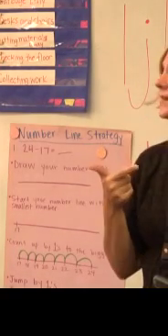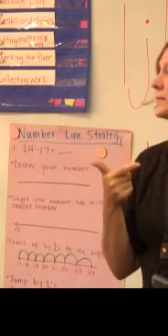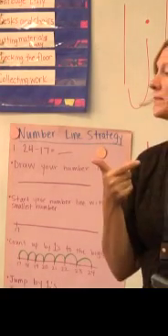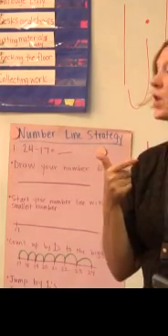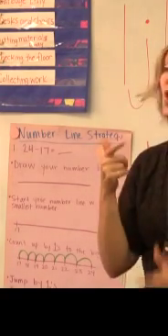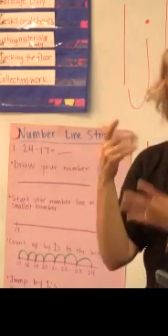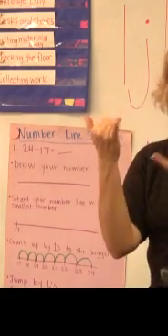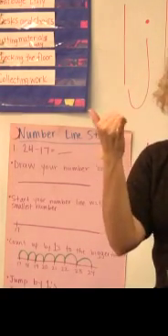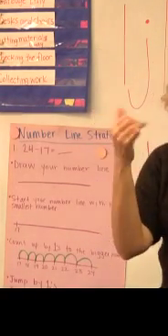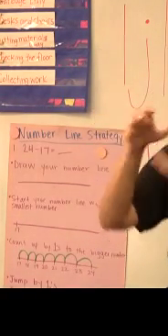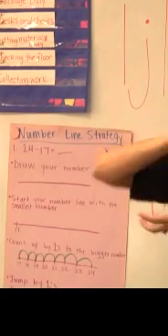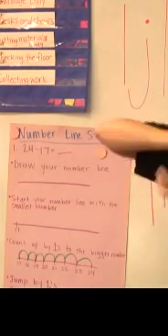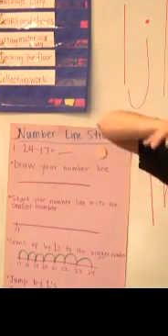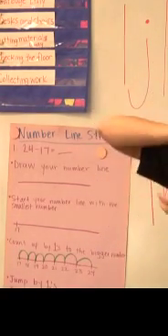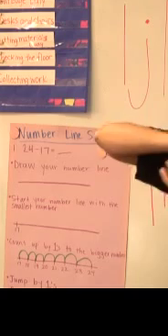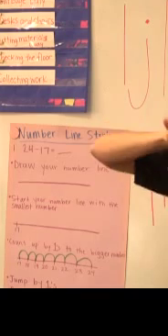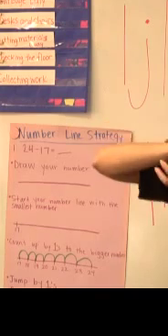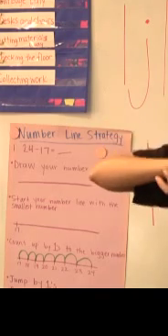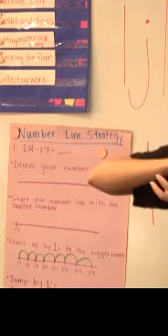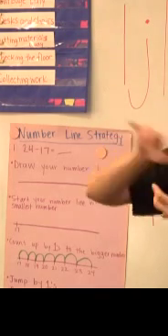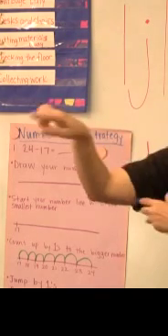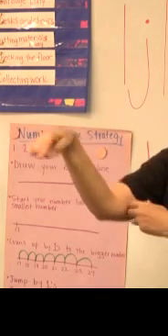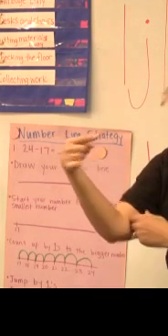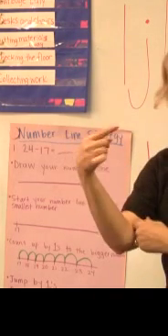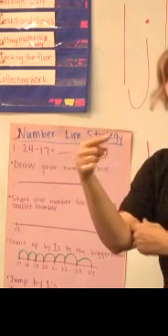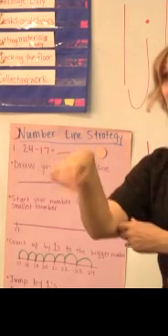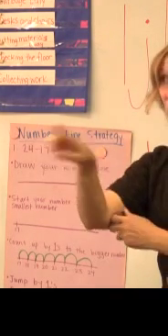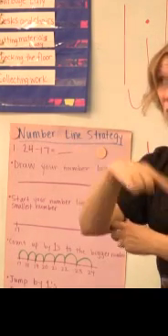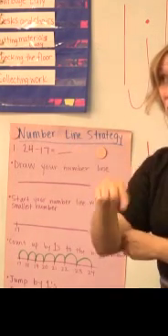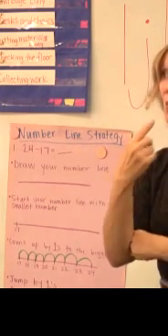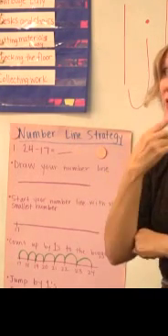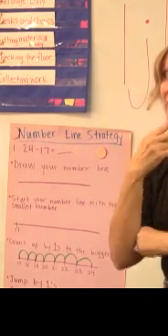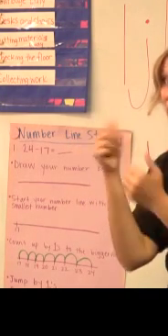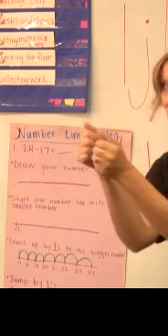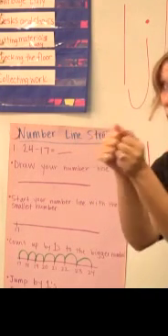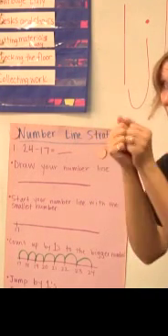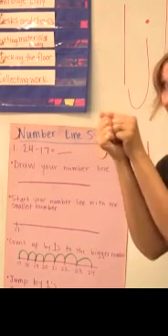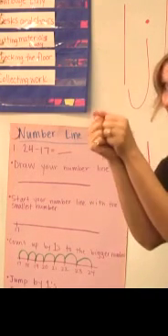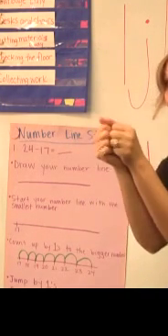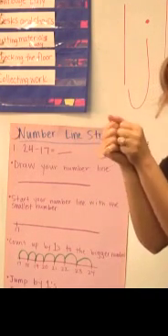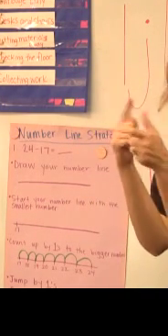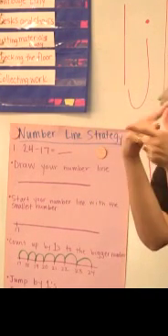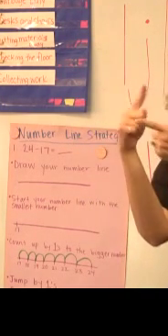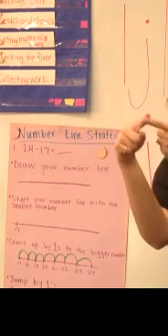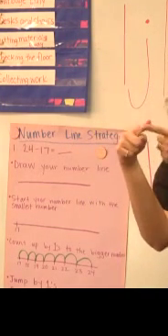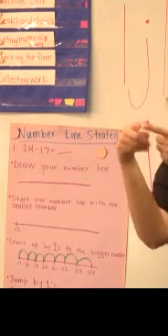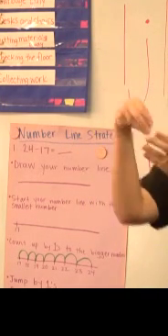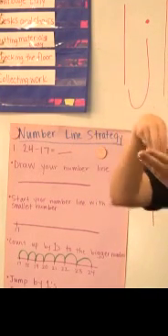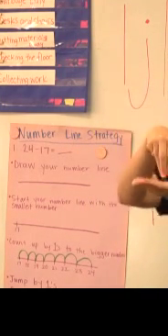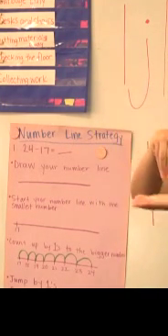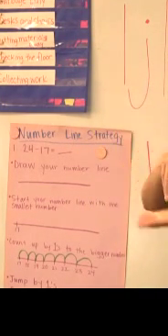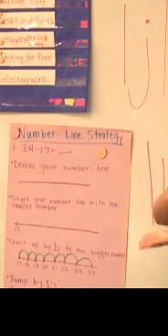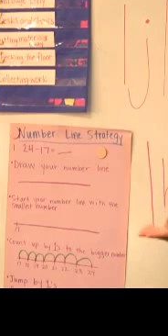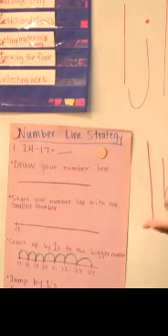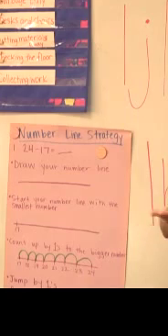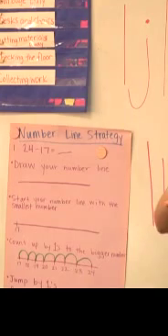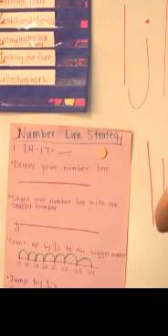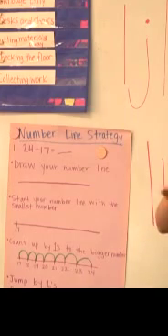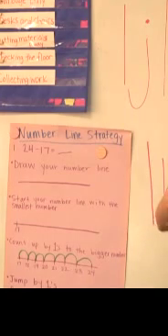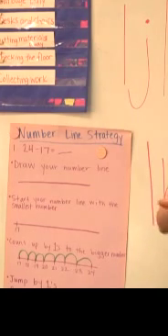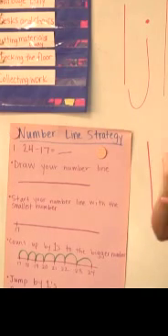And we are going to say them together, and then we're going to put them in our individual code charts. All